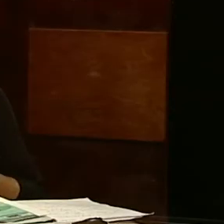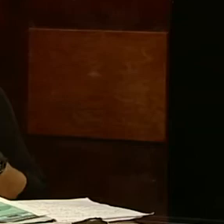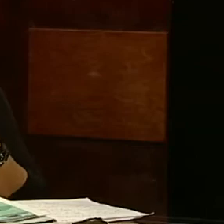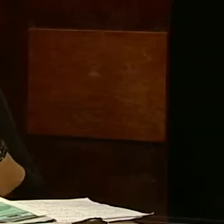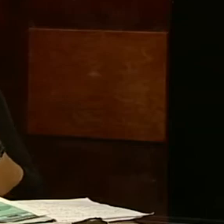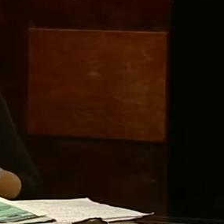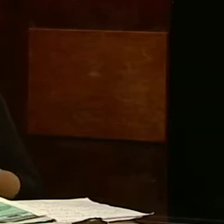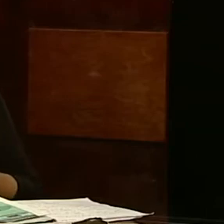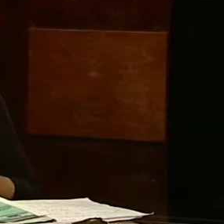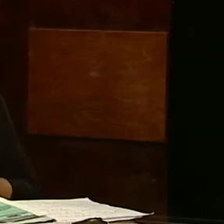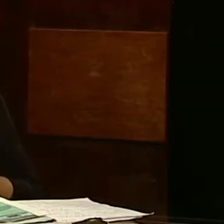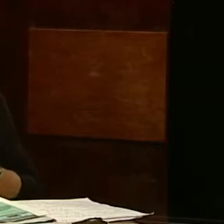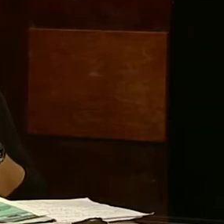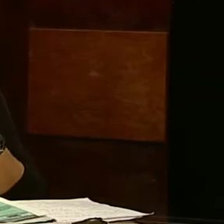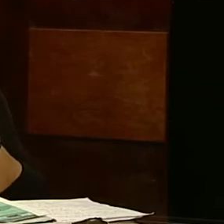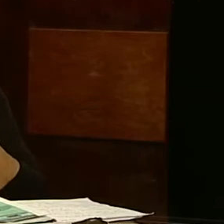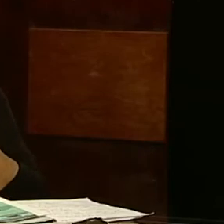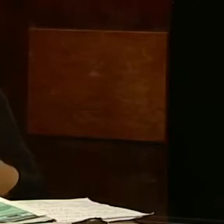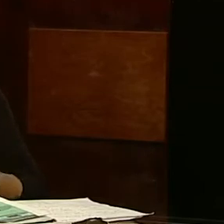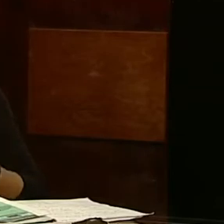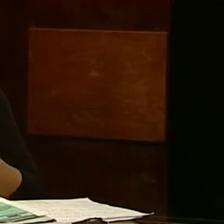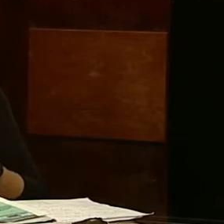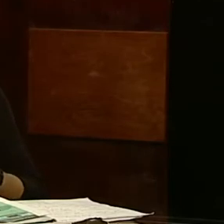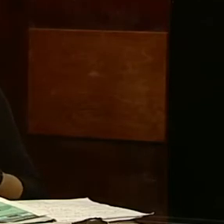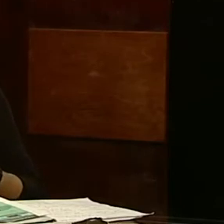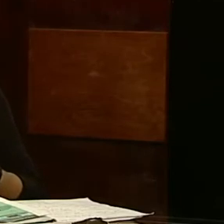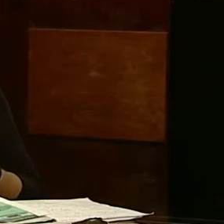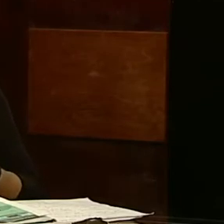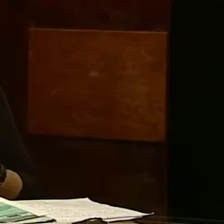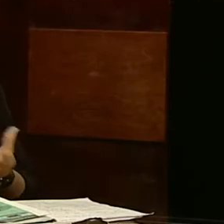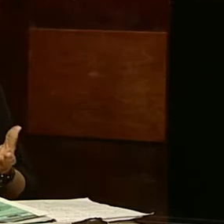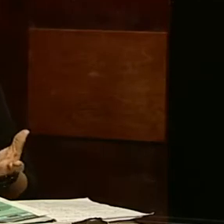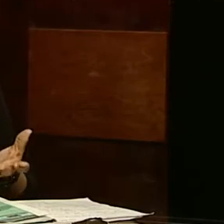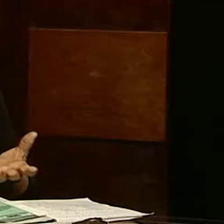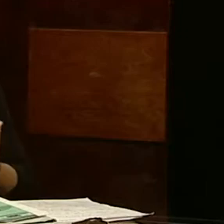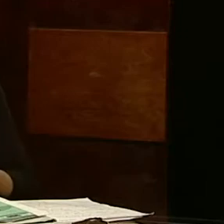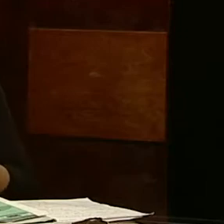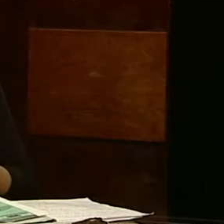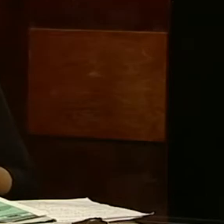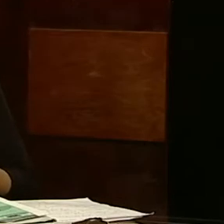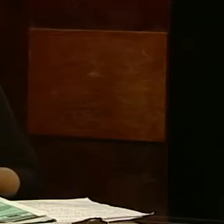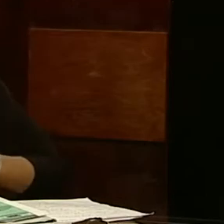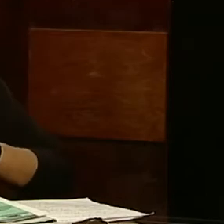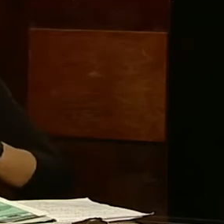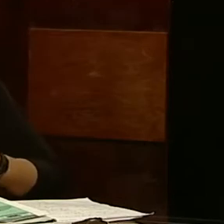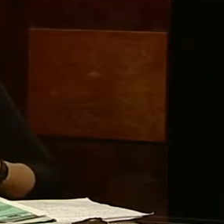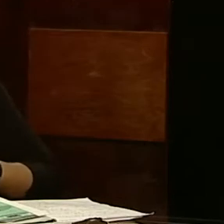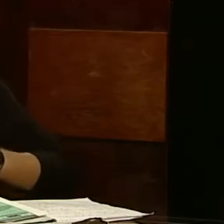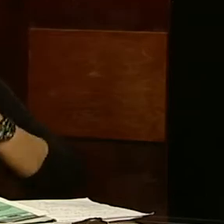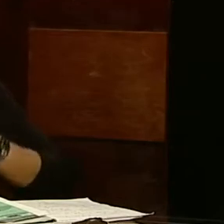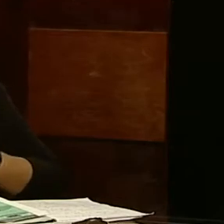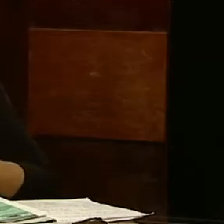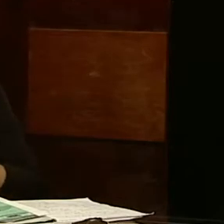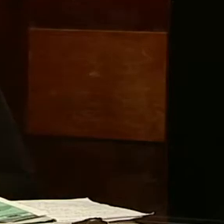also precautions. That means get go back to how the controller was talking about how to